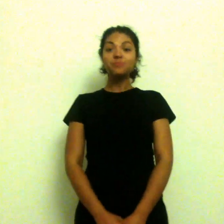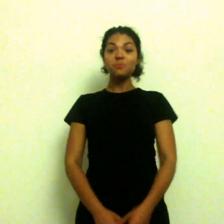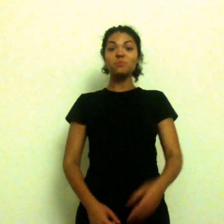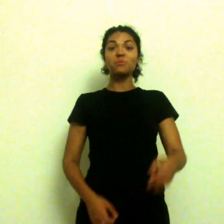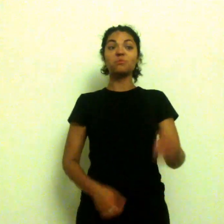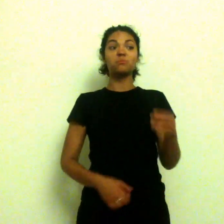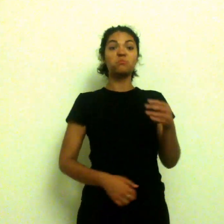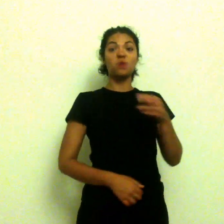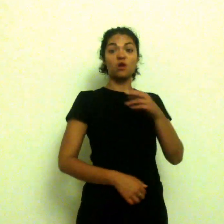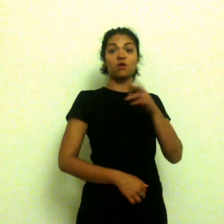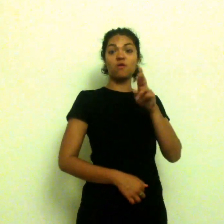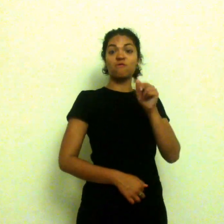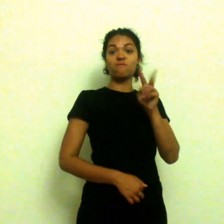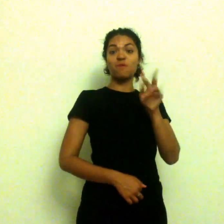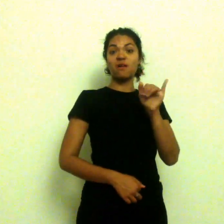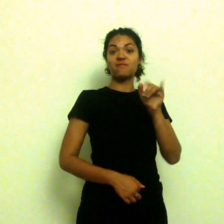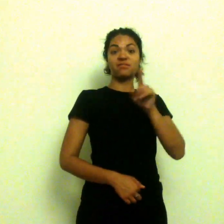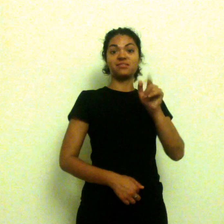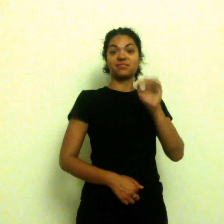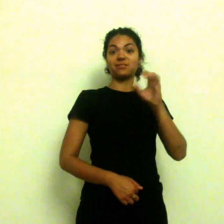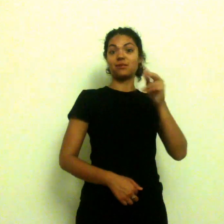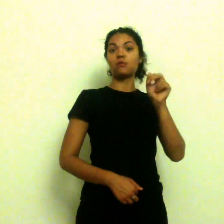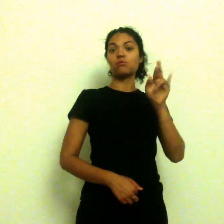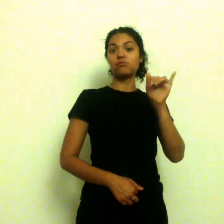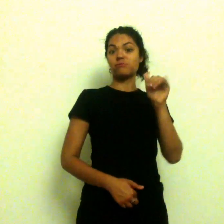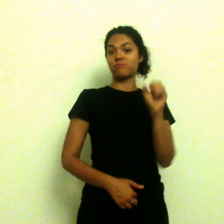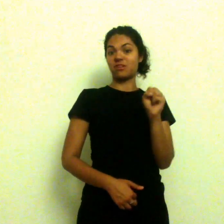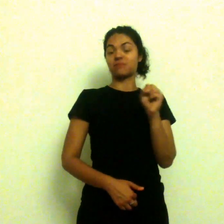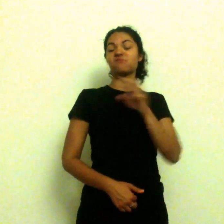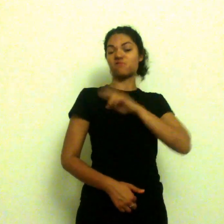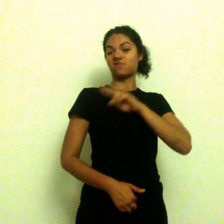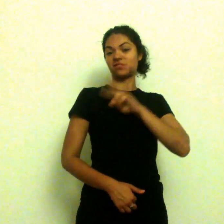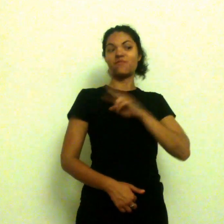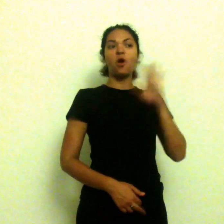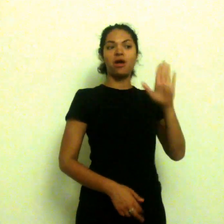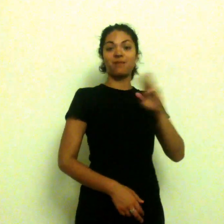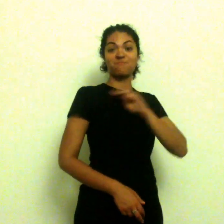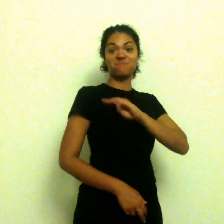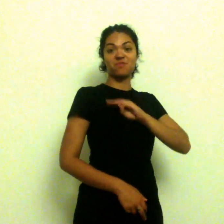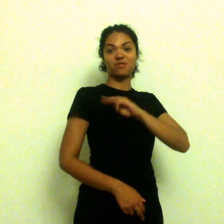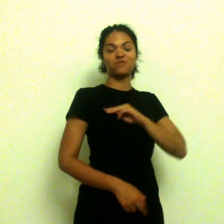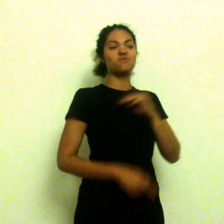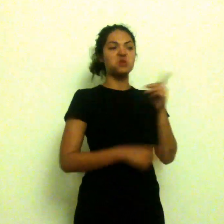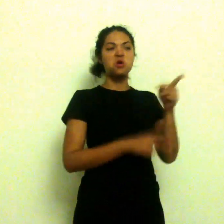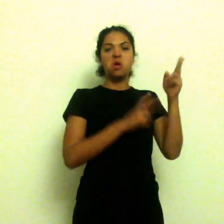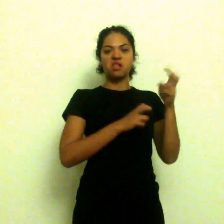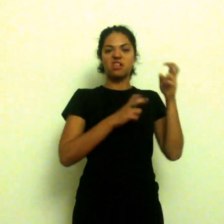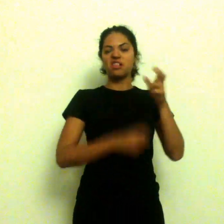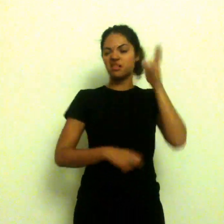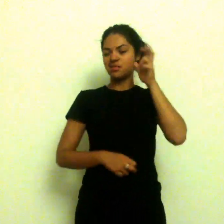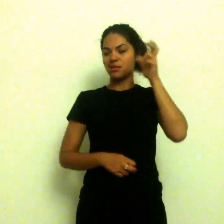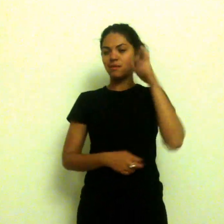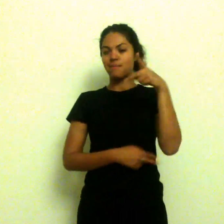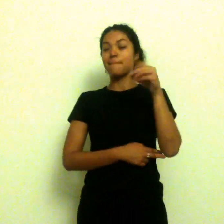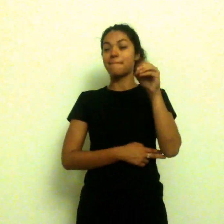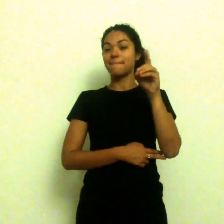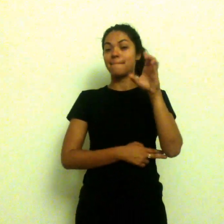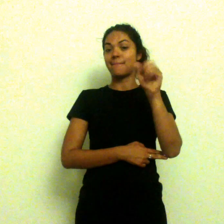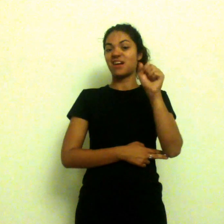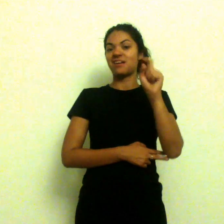Ravi Zacharias International Ministries. Support for this podcast comes from your generous gifts and donations. You can find out more about